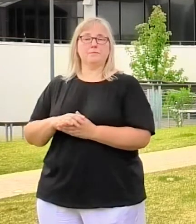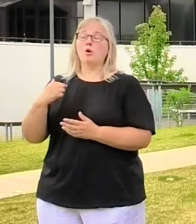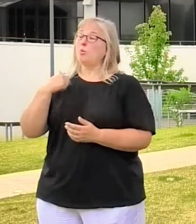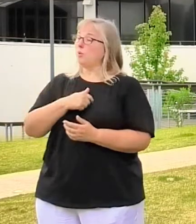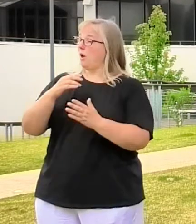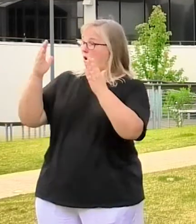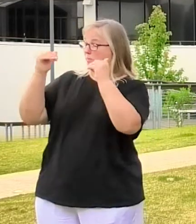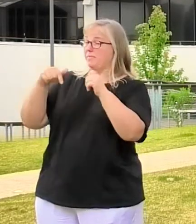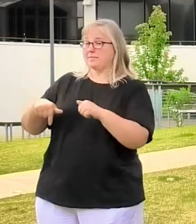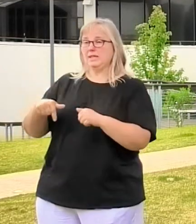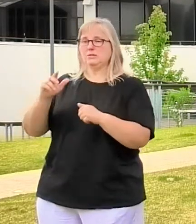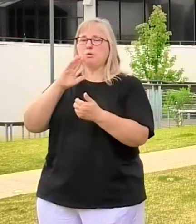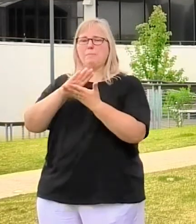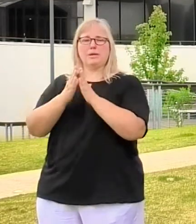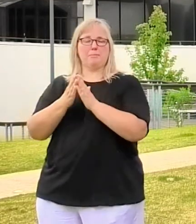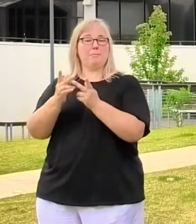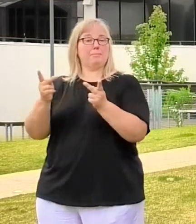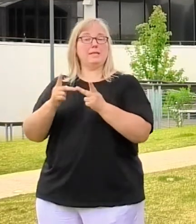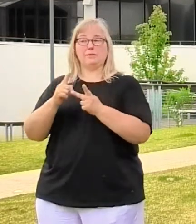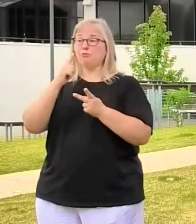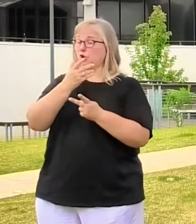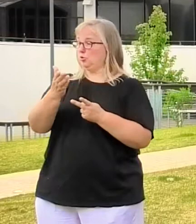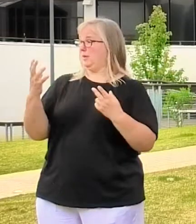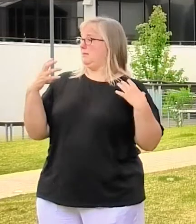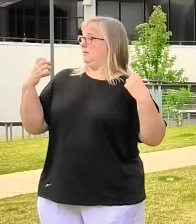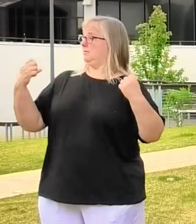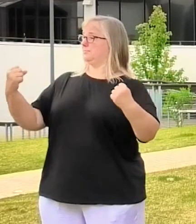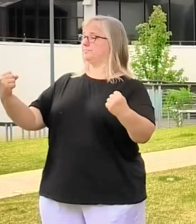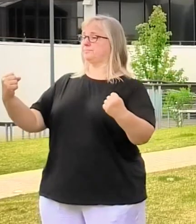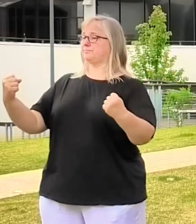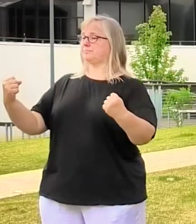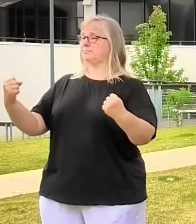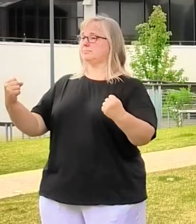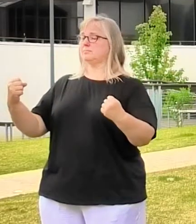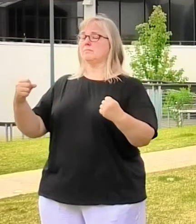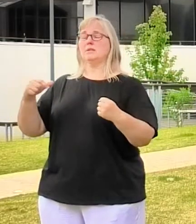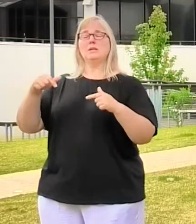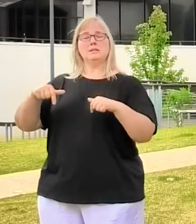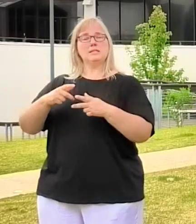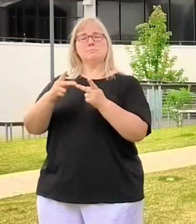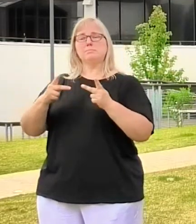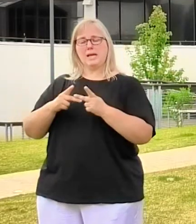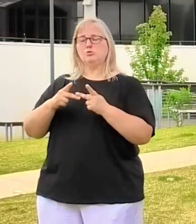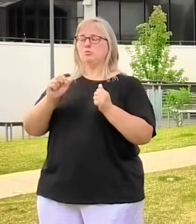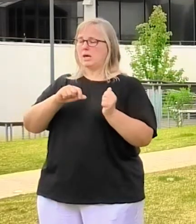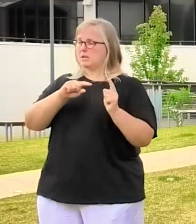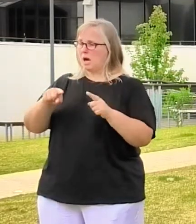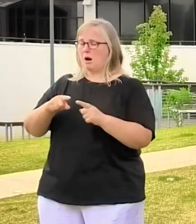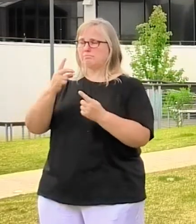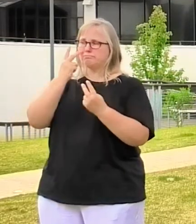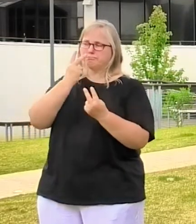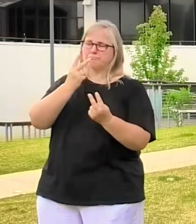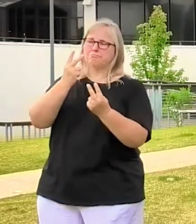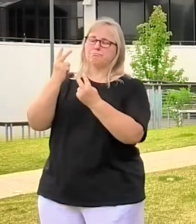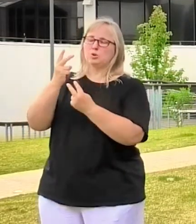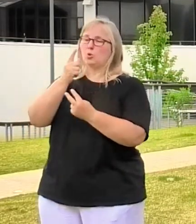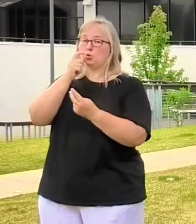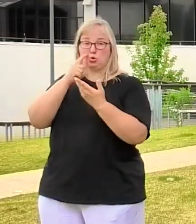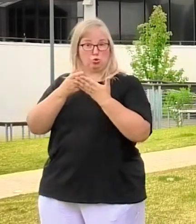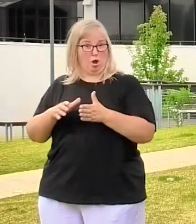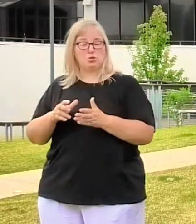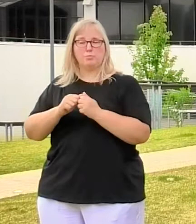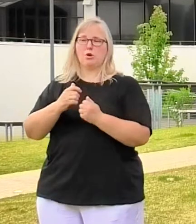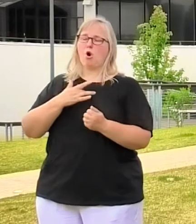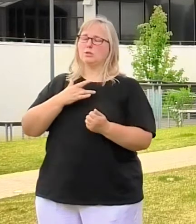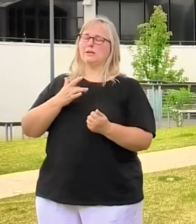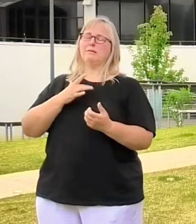will be a place of healing for you, a place to come remember the one you lost with hearts of joy and